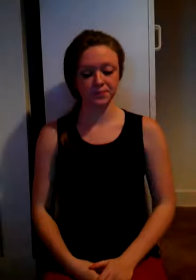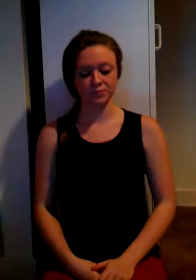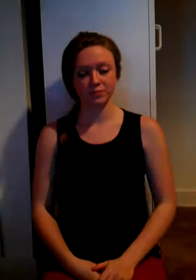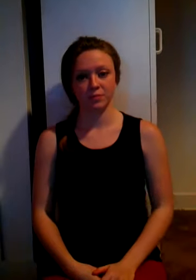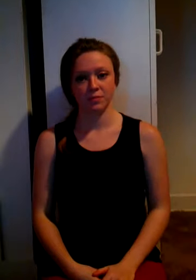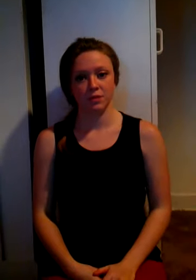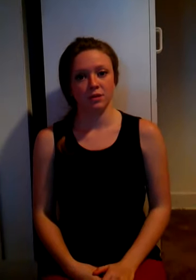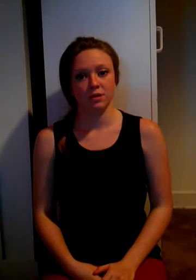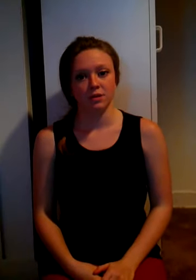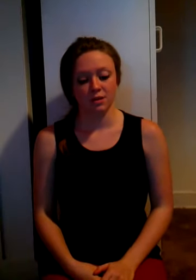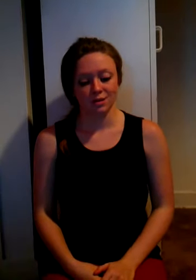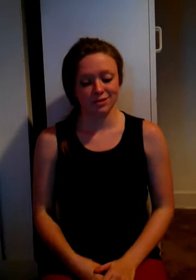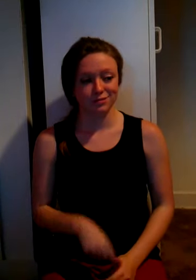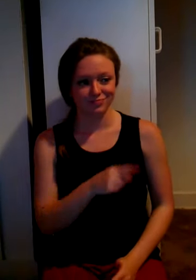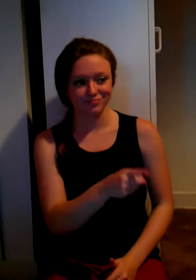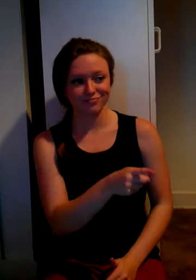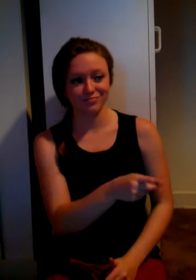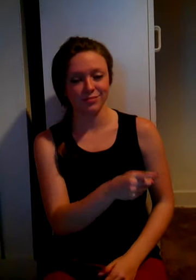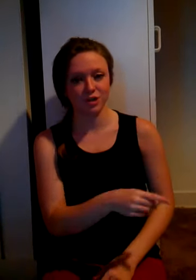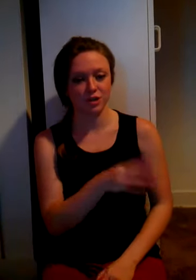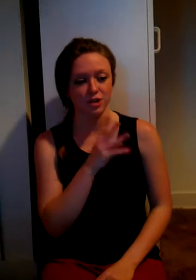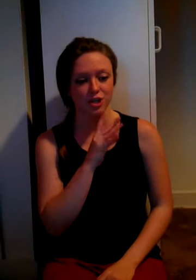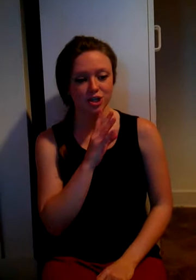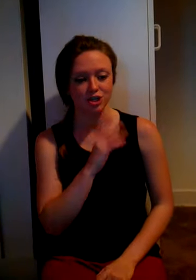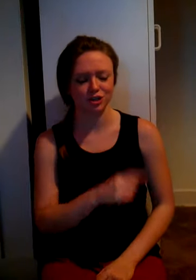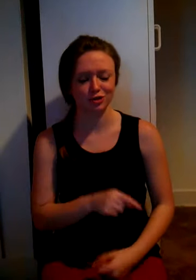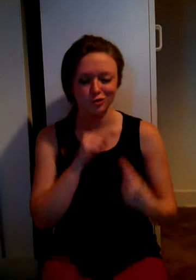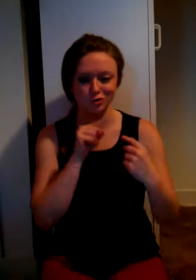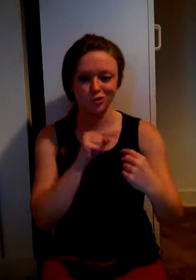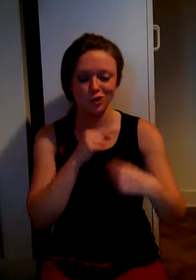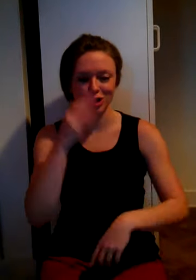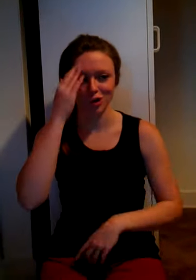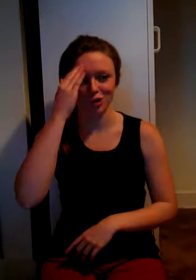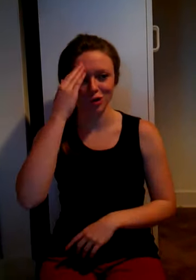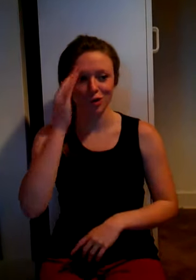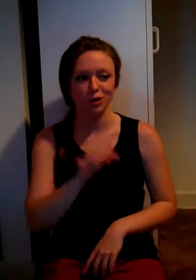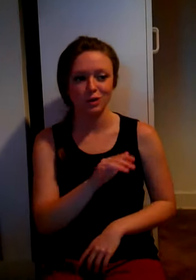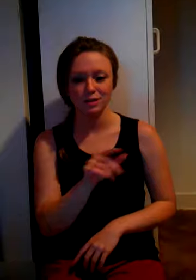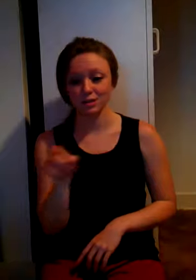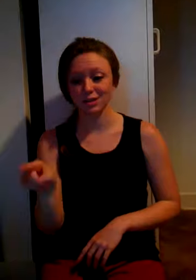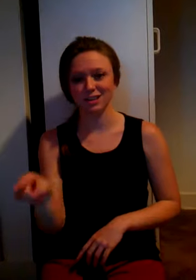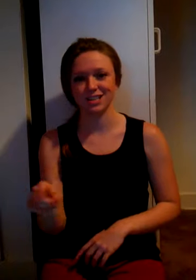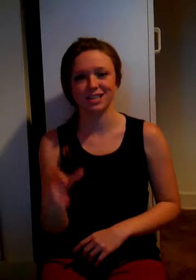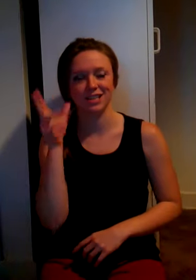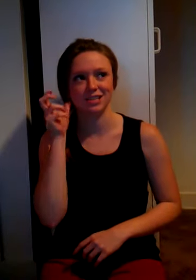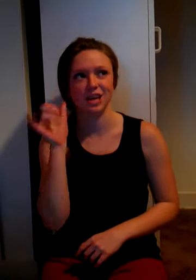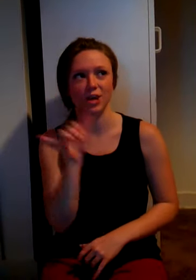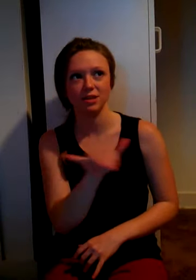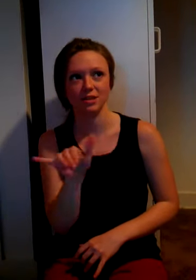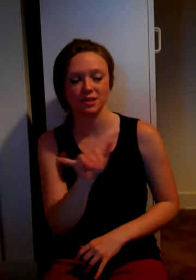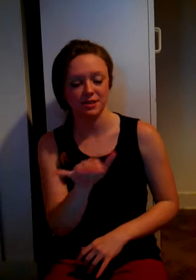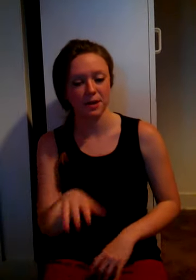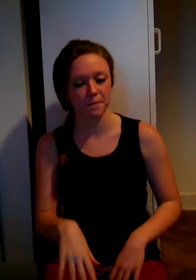make them Yeah, they could be very tricky. Tricky because it sounds like the G, but it's Exactly. It's like a, I'm going to ask you to go back